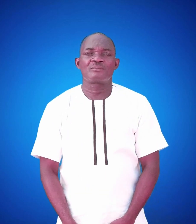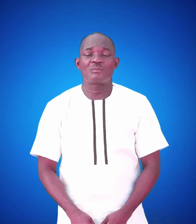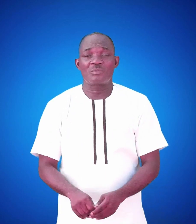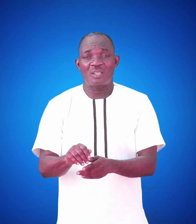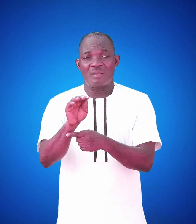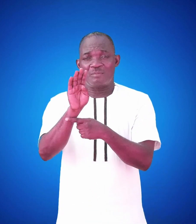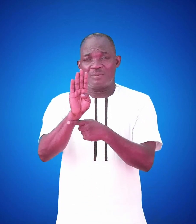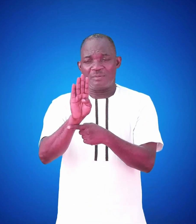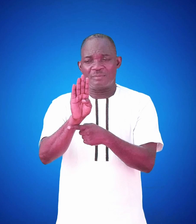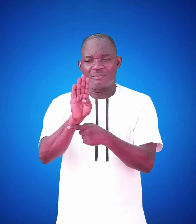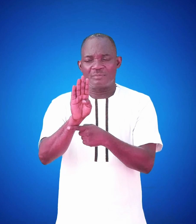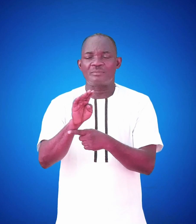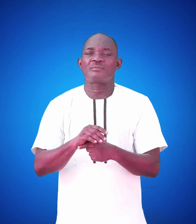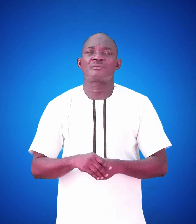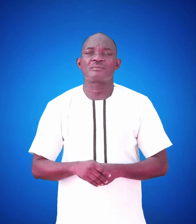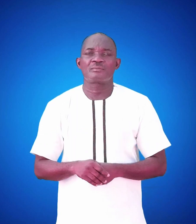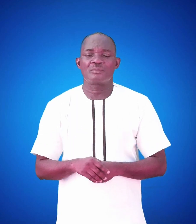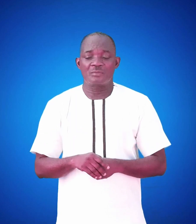B.